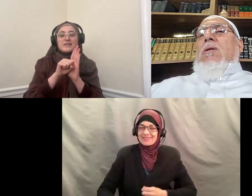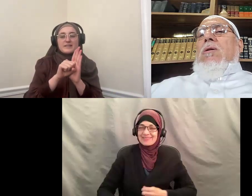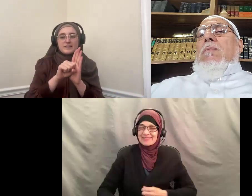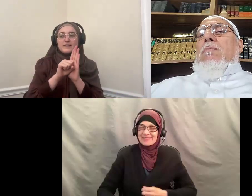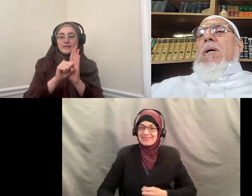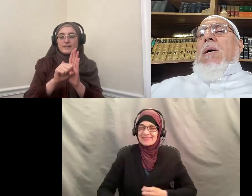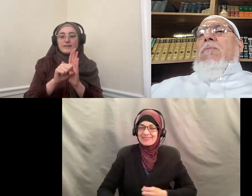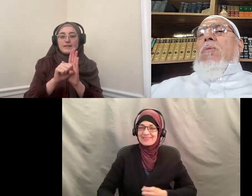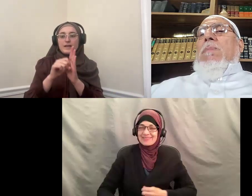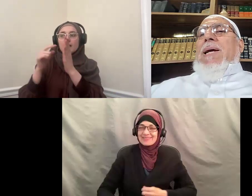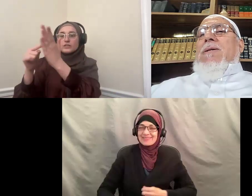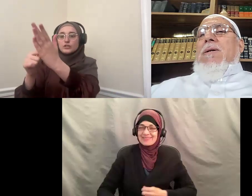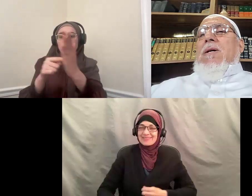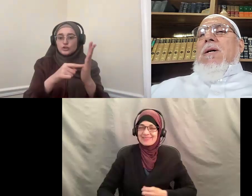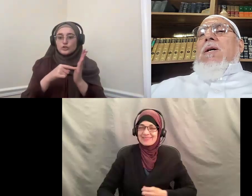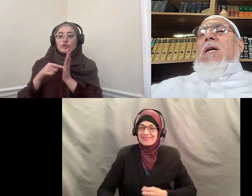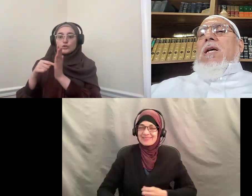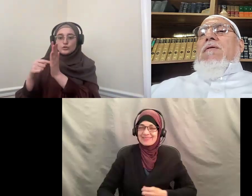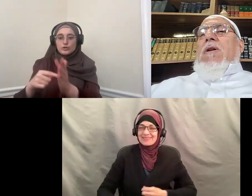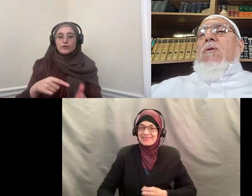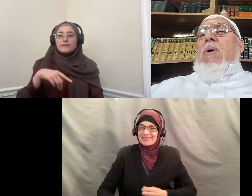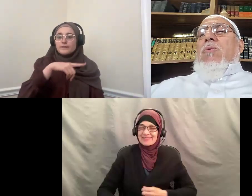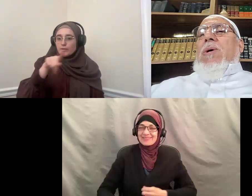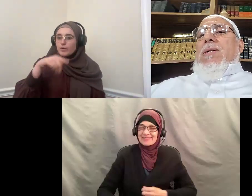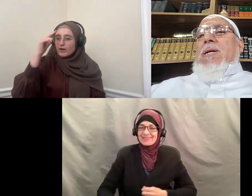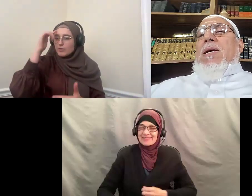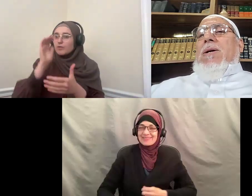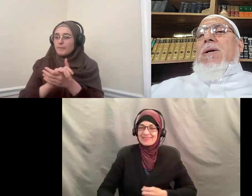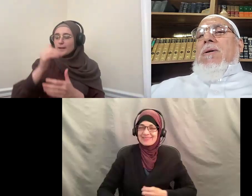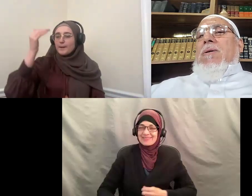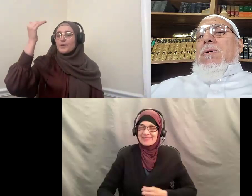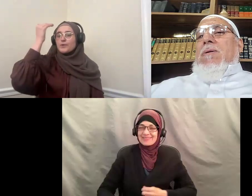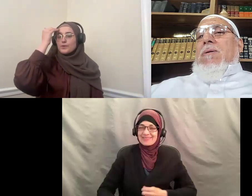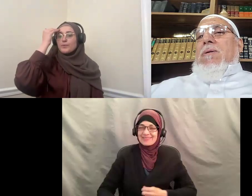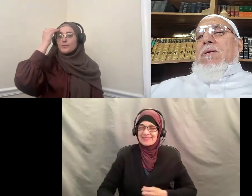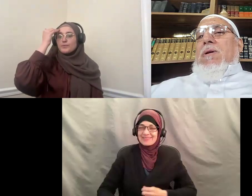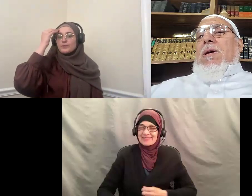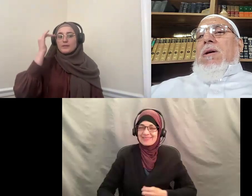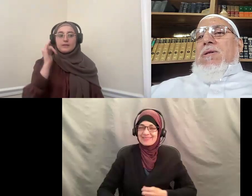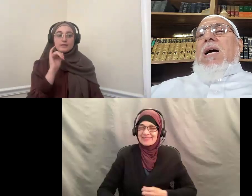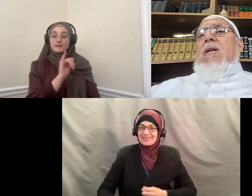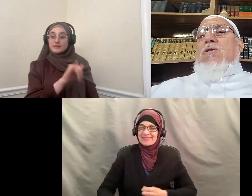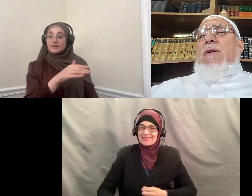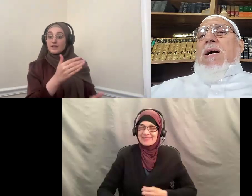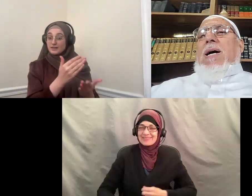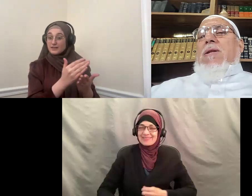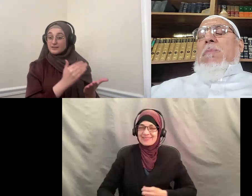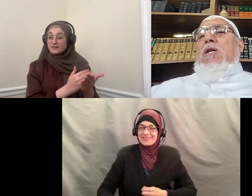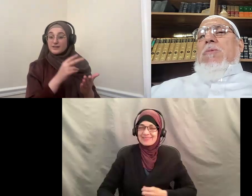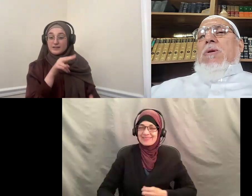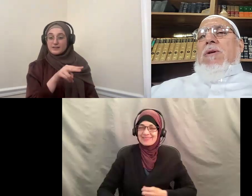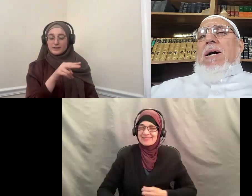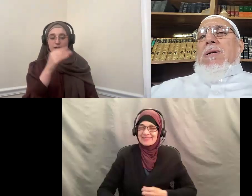do not become complacent even when we see the signs of God,